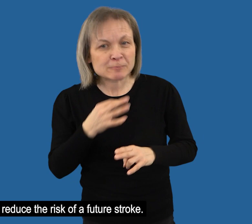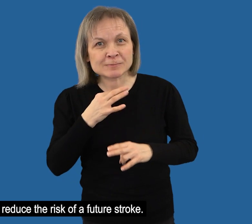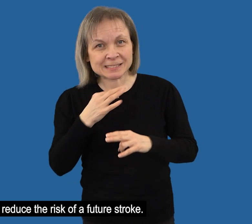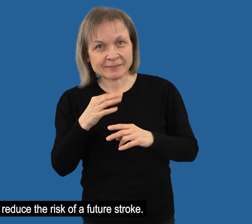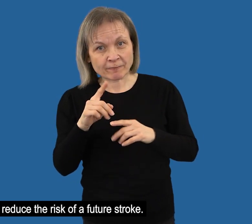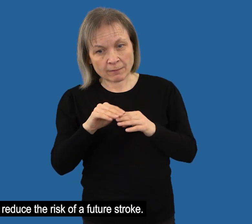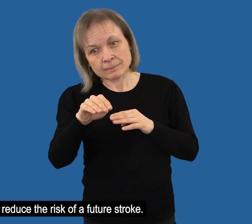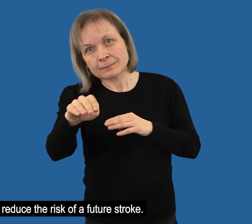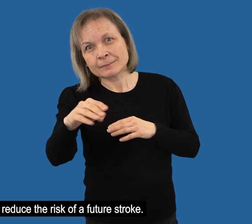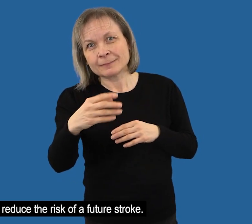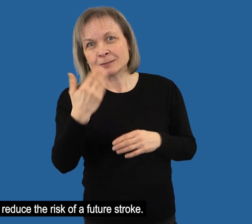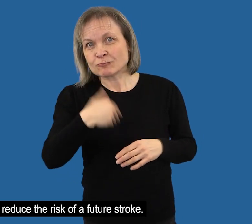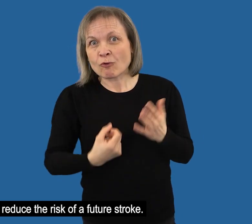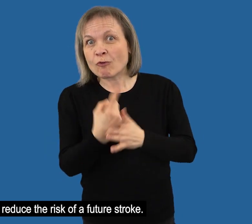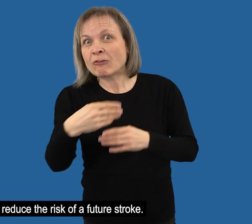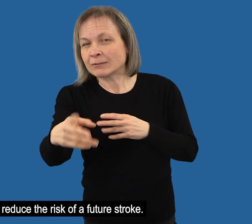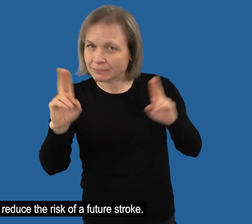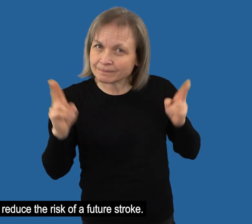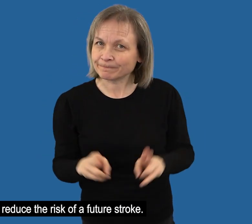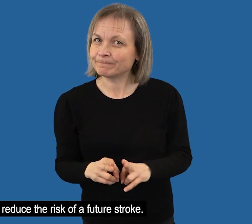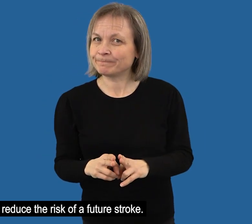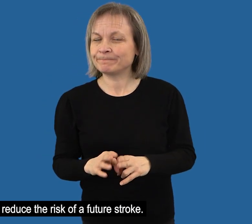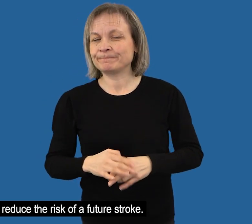This is to reduce the risk of a future stroke.